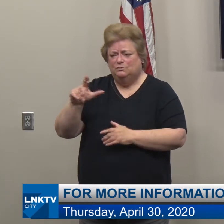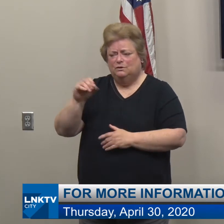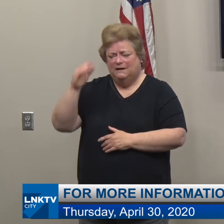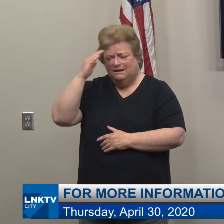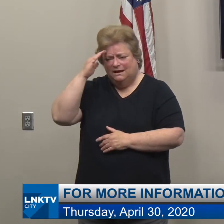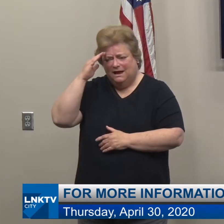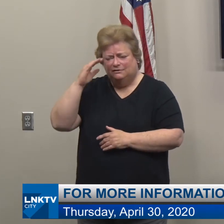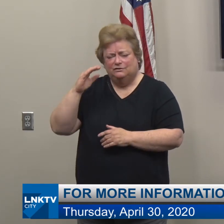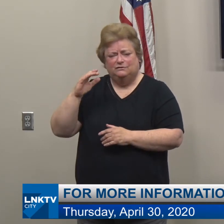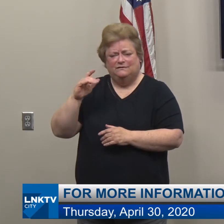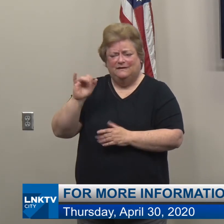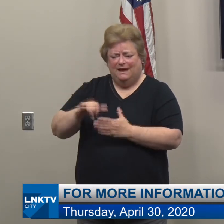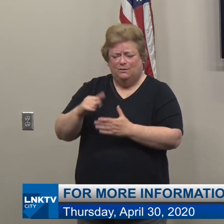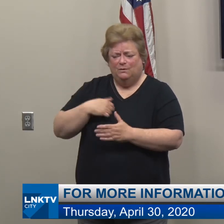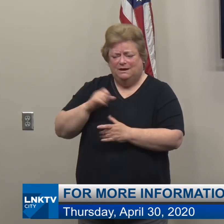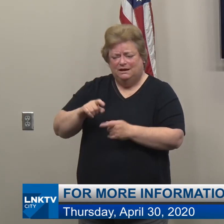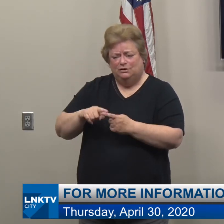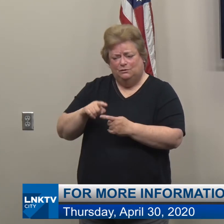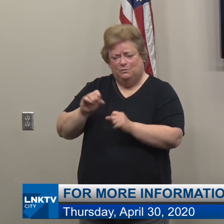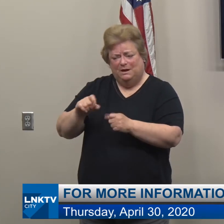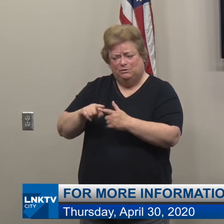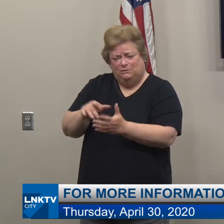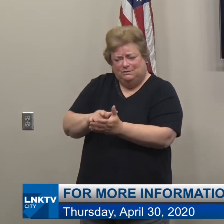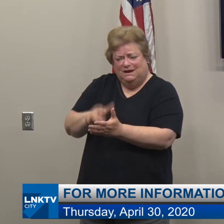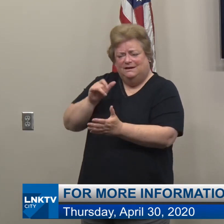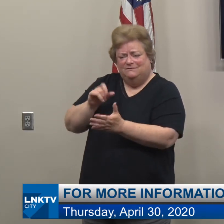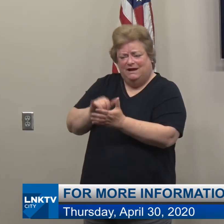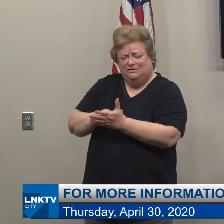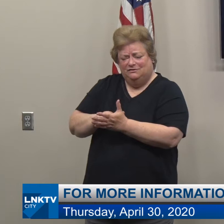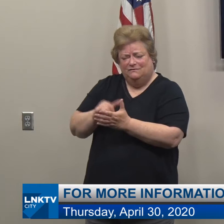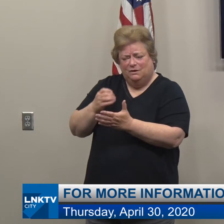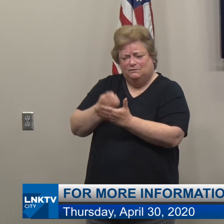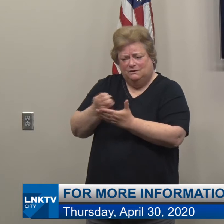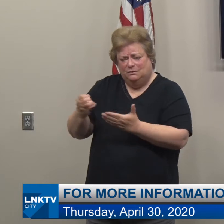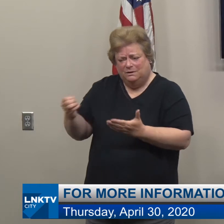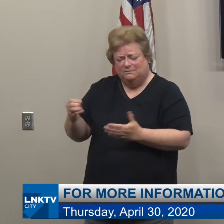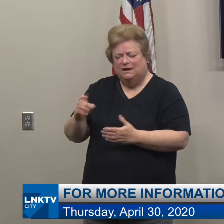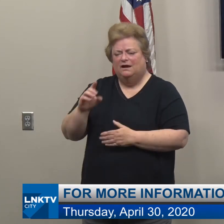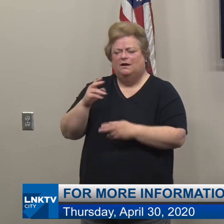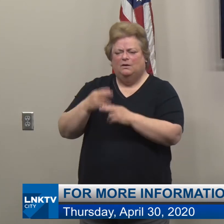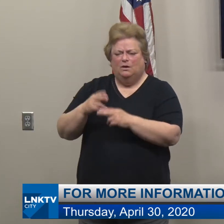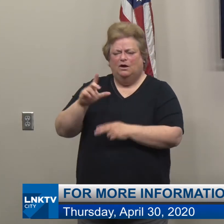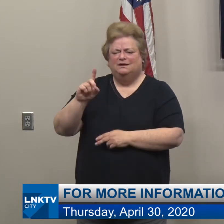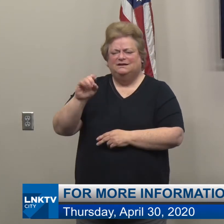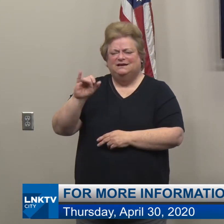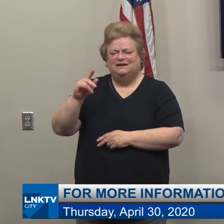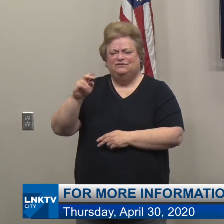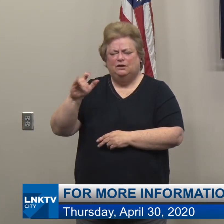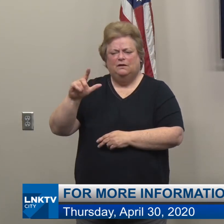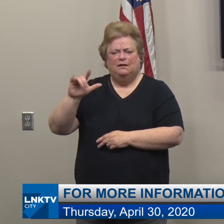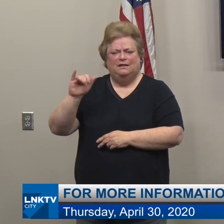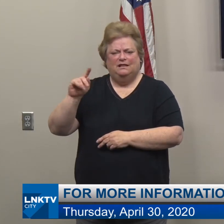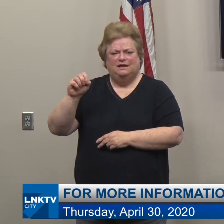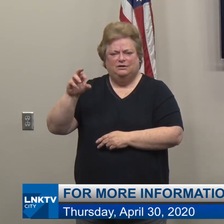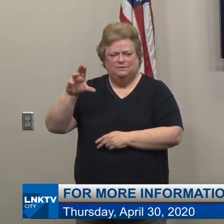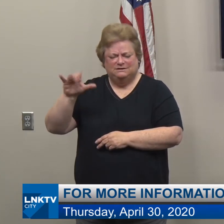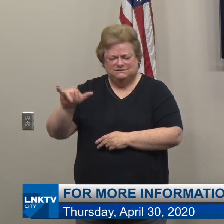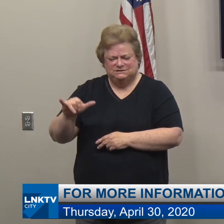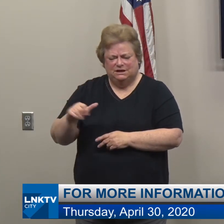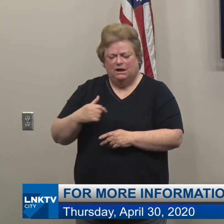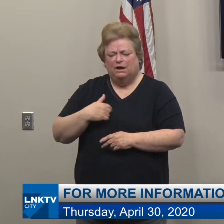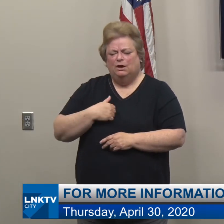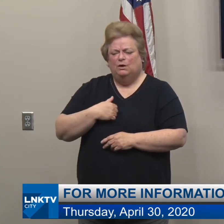take full advantage of these digital platforms, something we refer to as digital literacy. We're really proud in Lincoln to boast